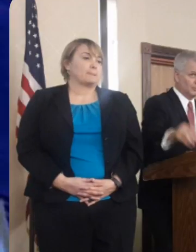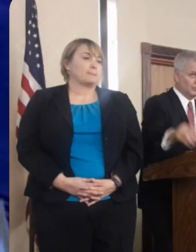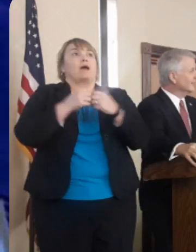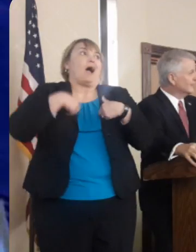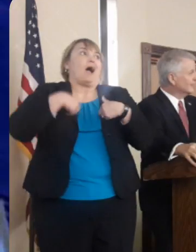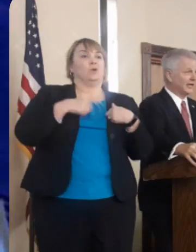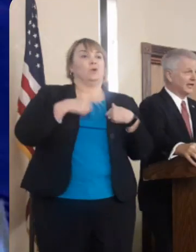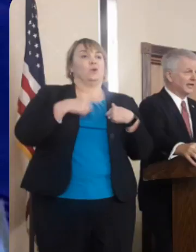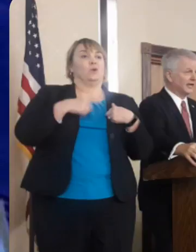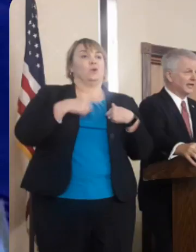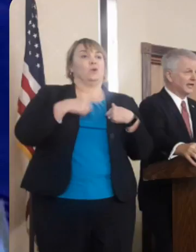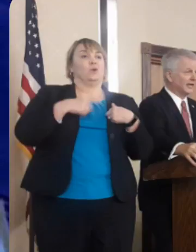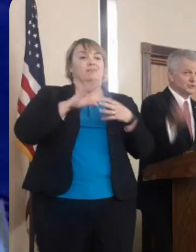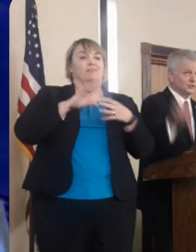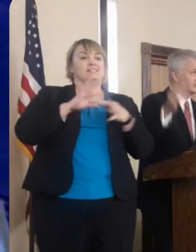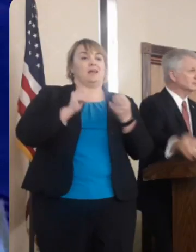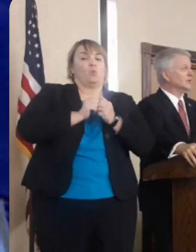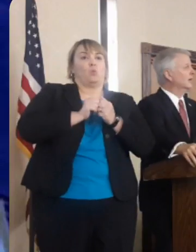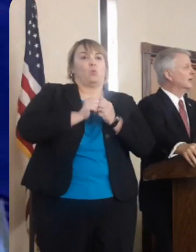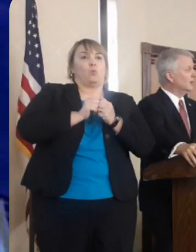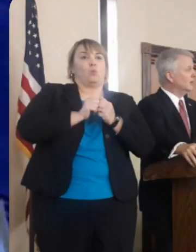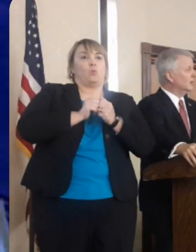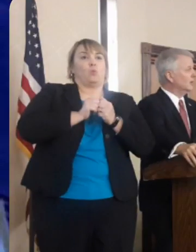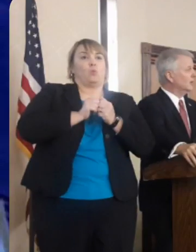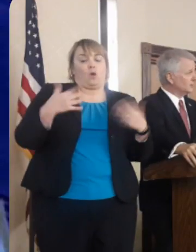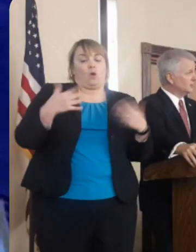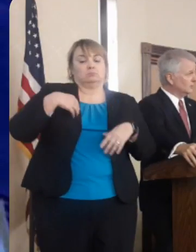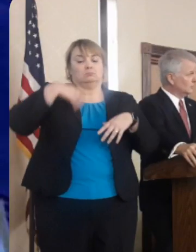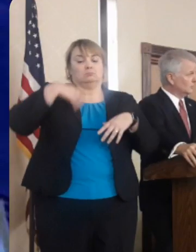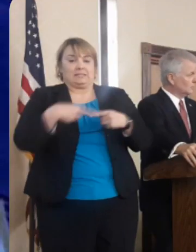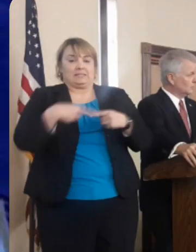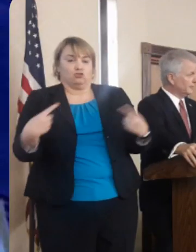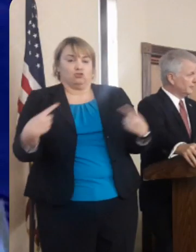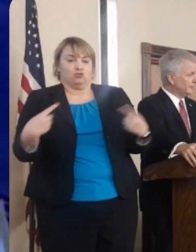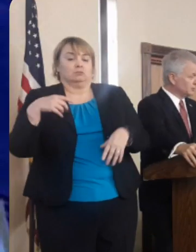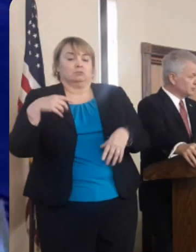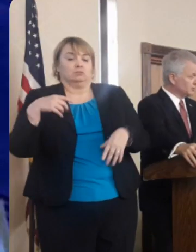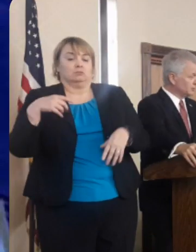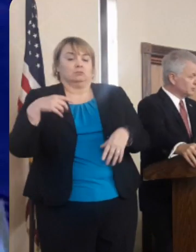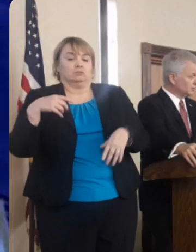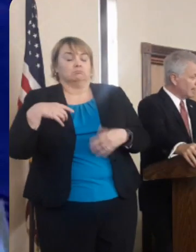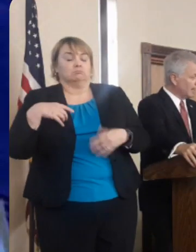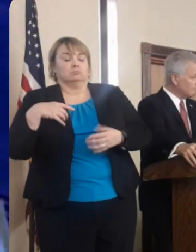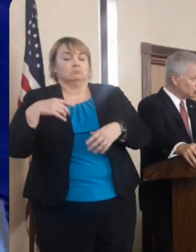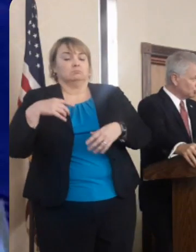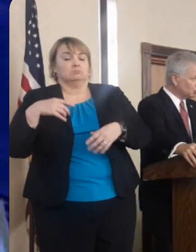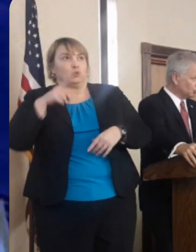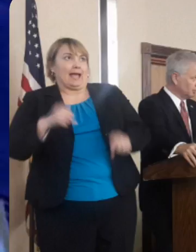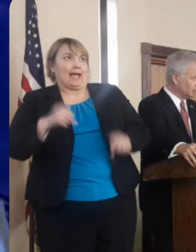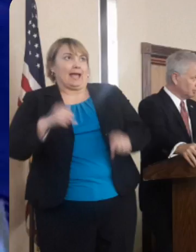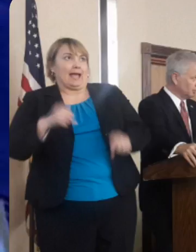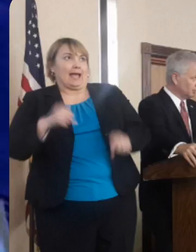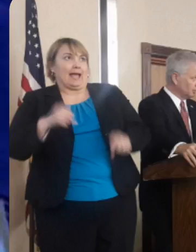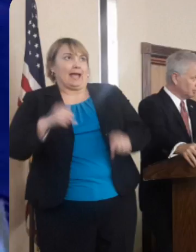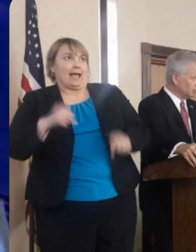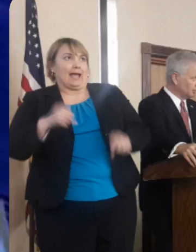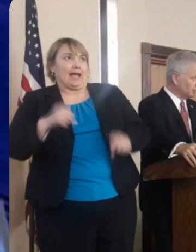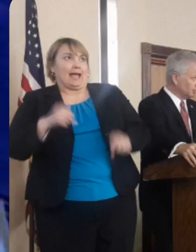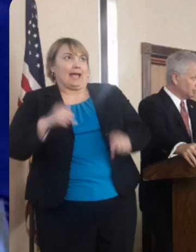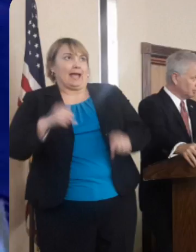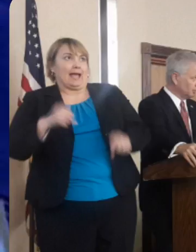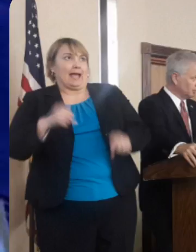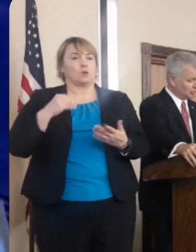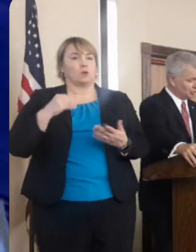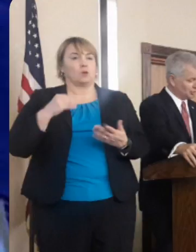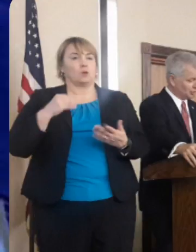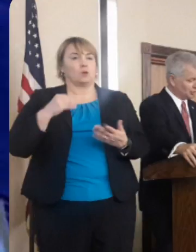I object. Sorry. Okay, so there is not a motion currently on the floor. We are in discussion